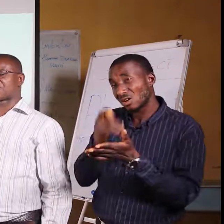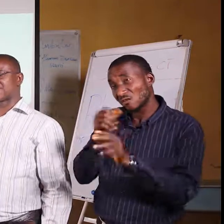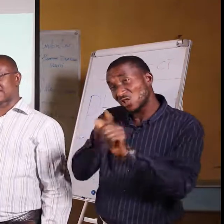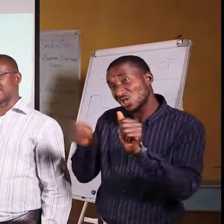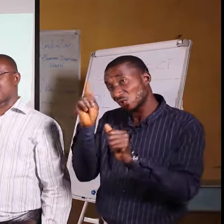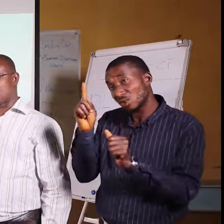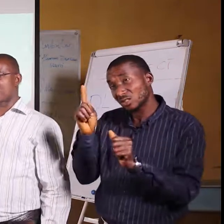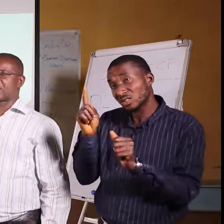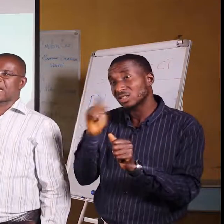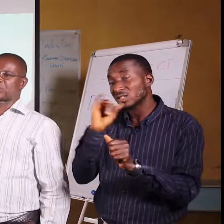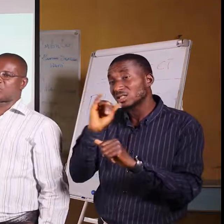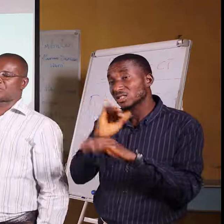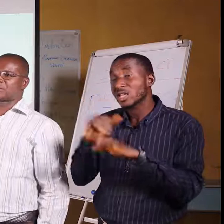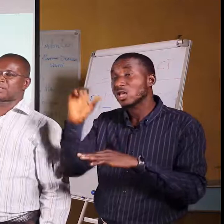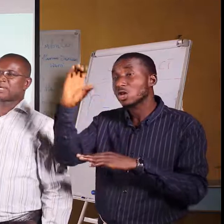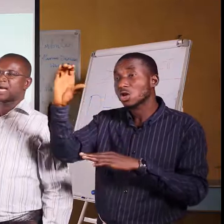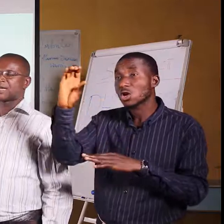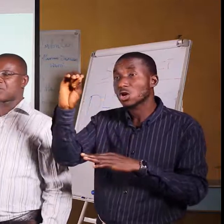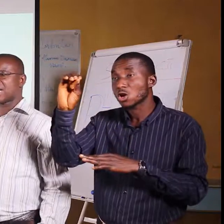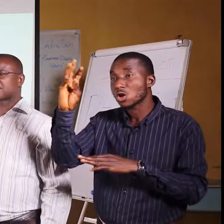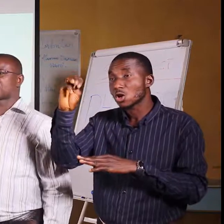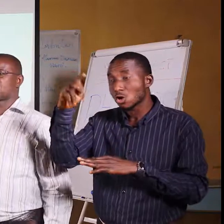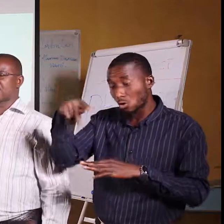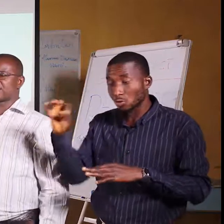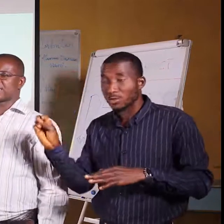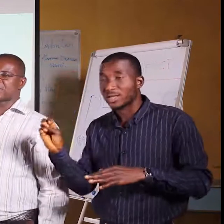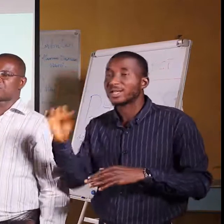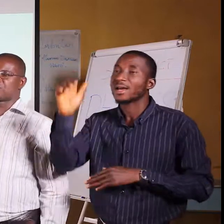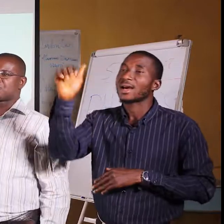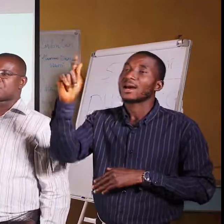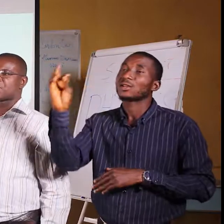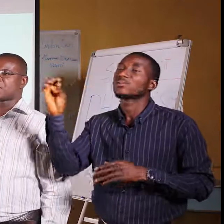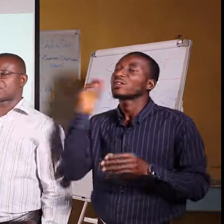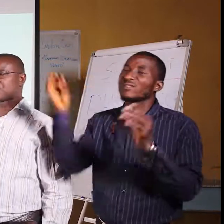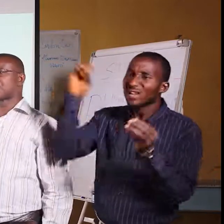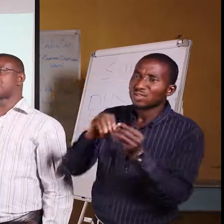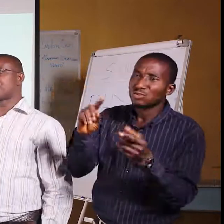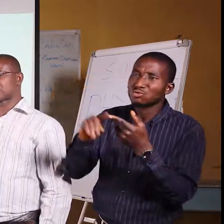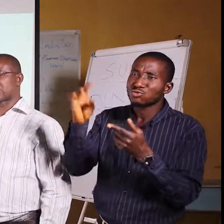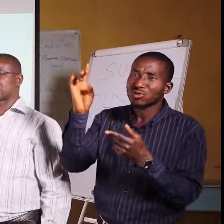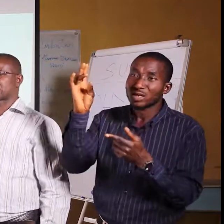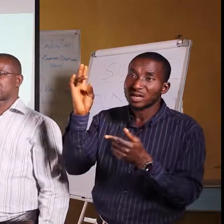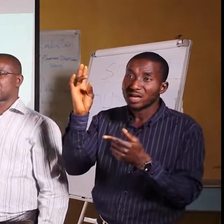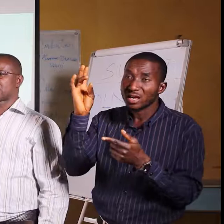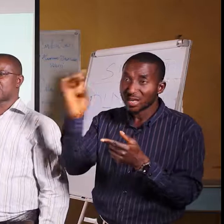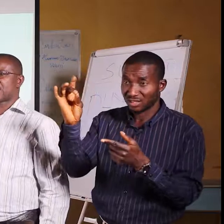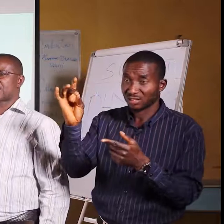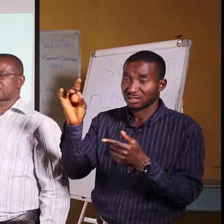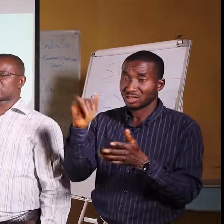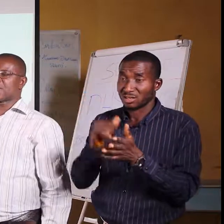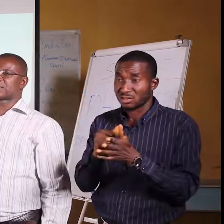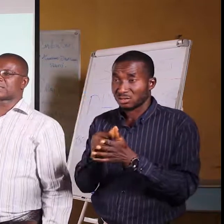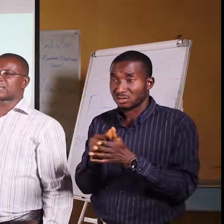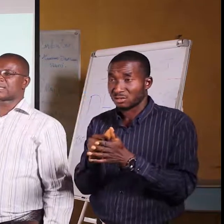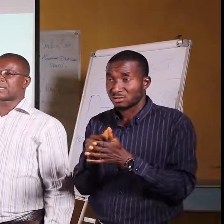of the surface is a component atom. And if you add 6 to 8, it gives you 14. It's important as